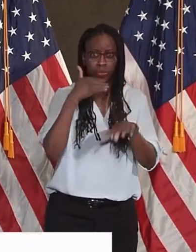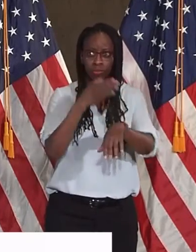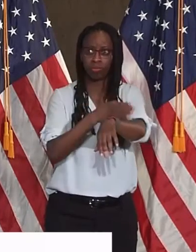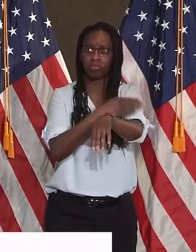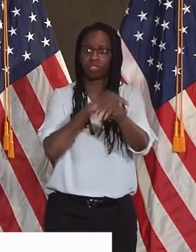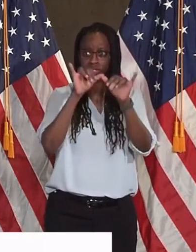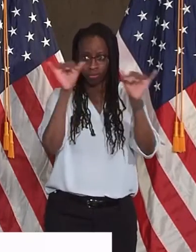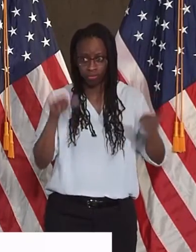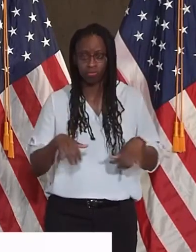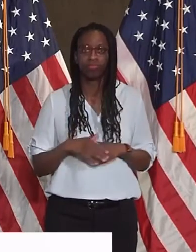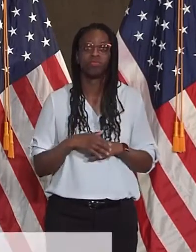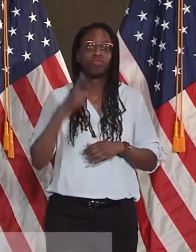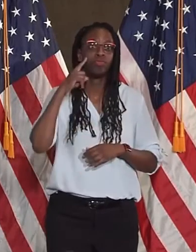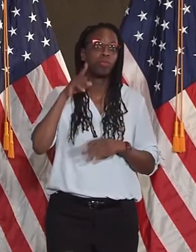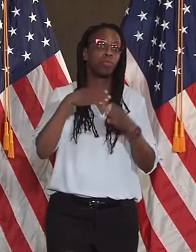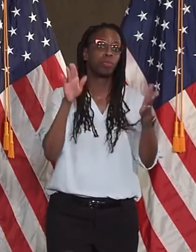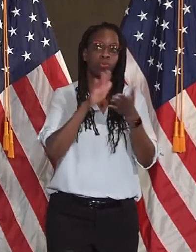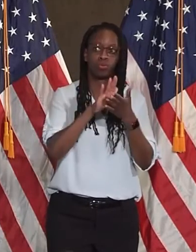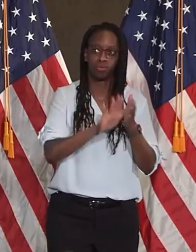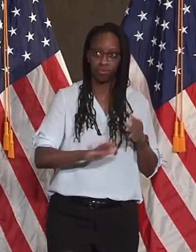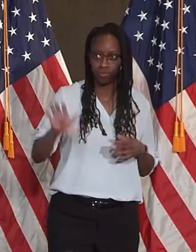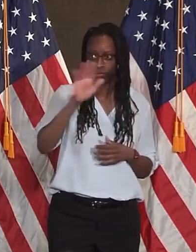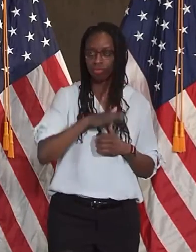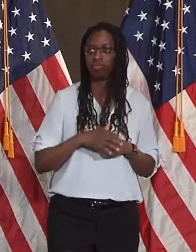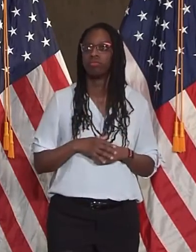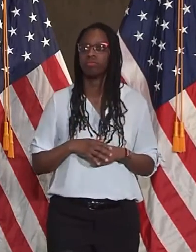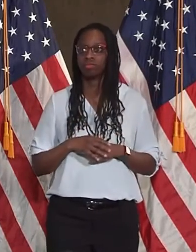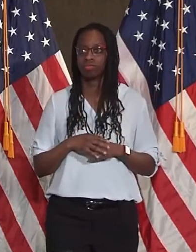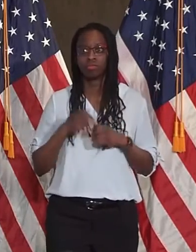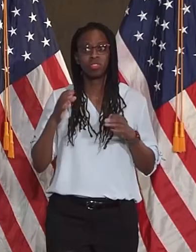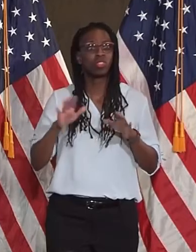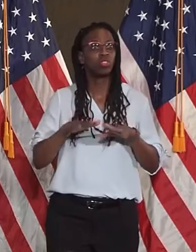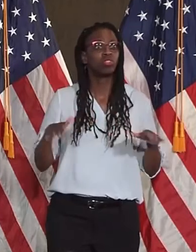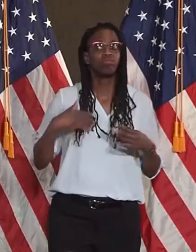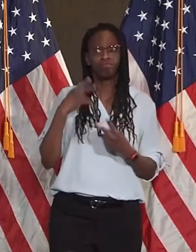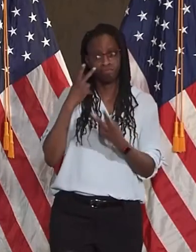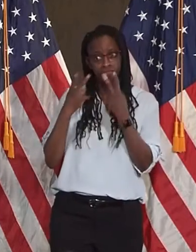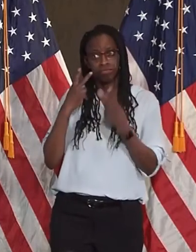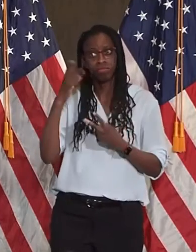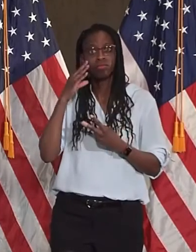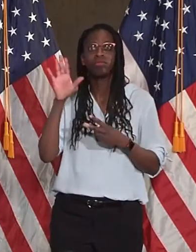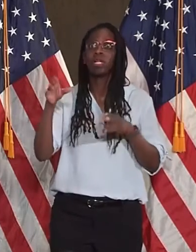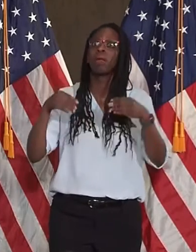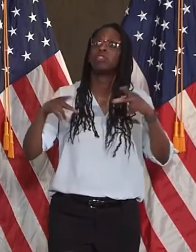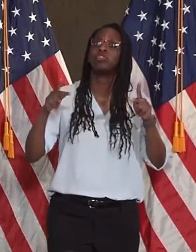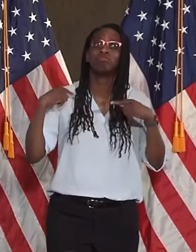by an opportunity and achievement gap that limits their true potential.